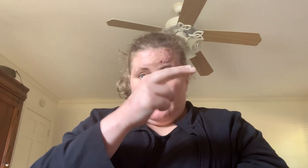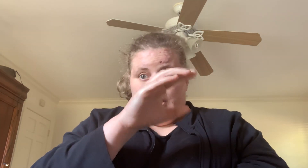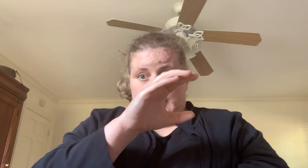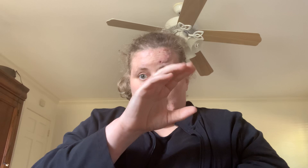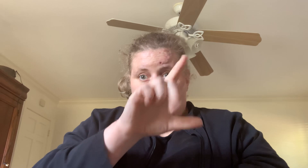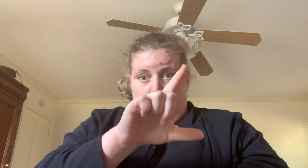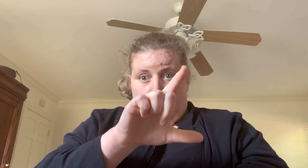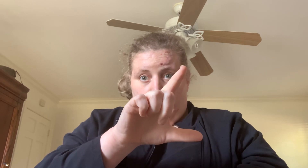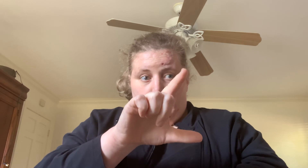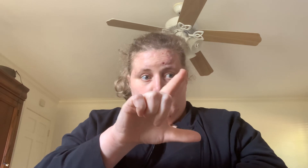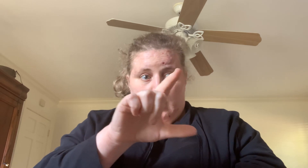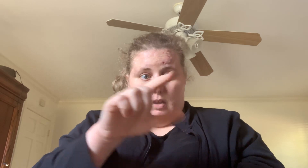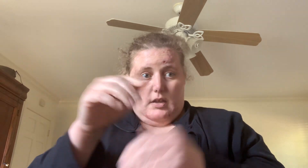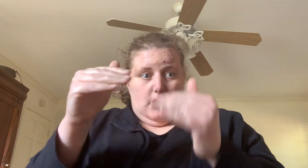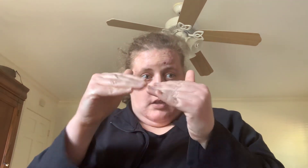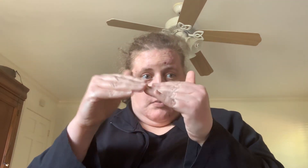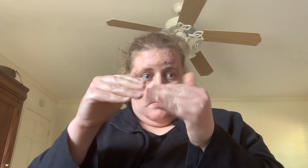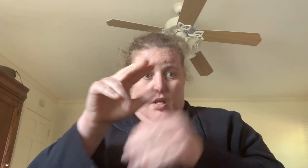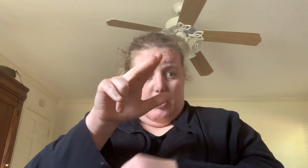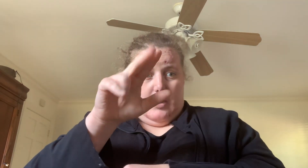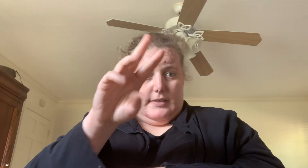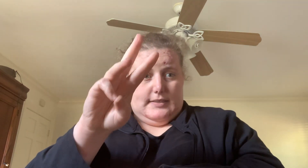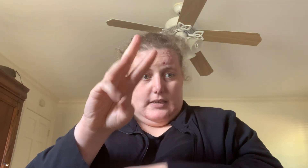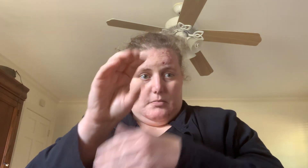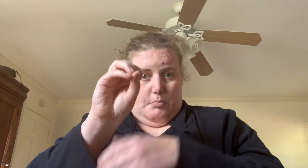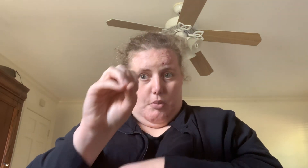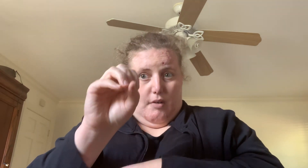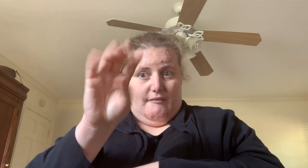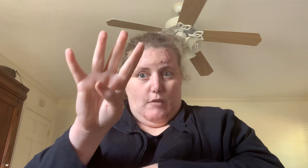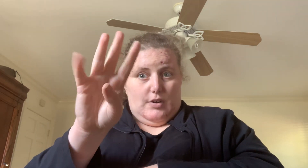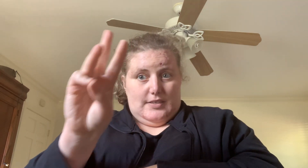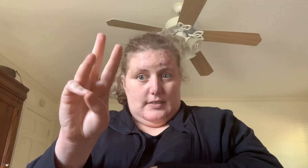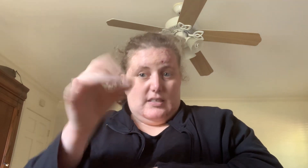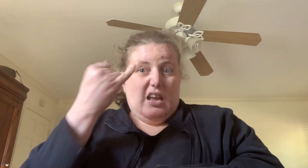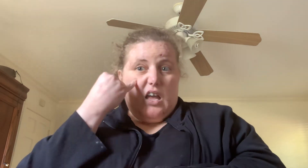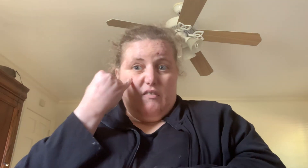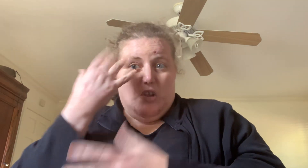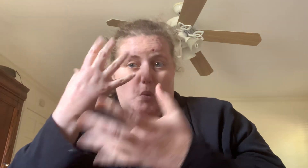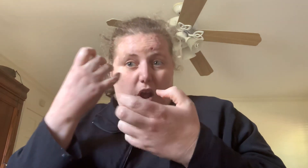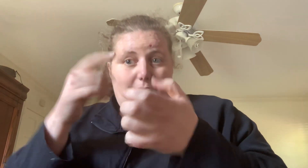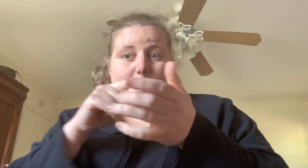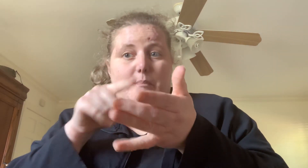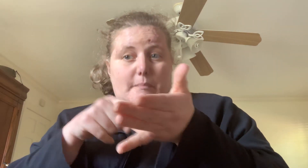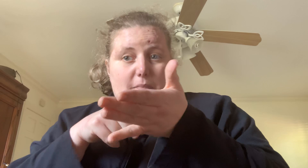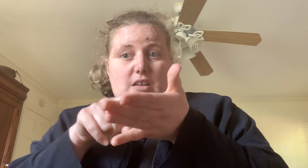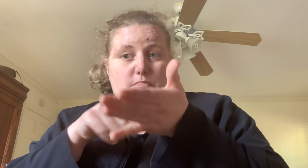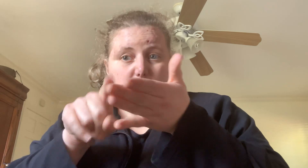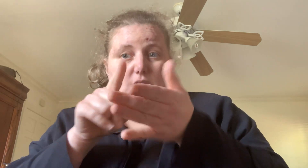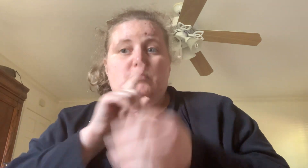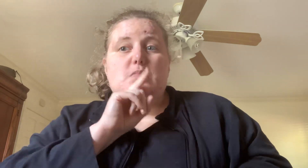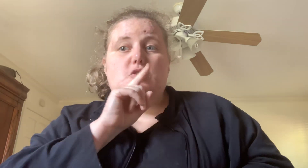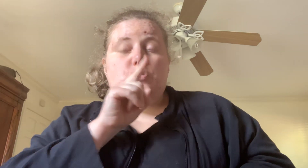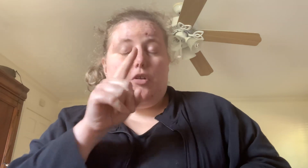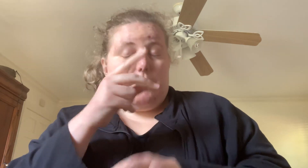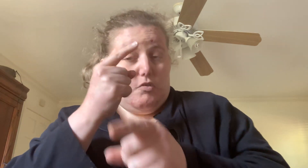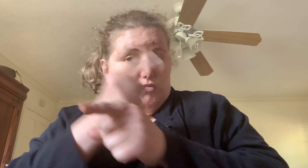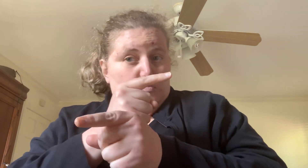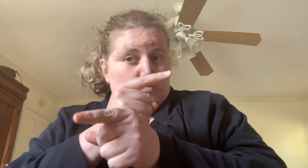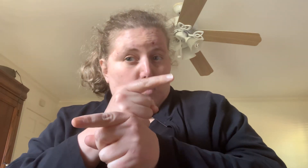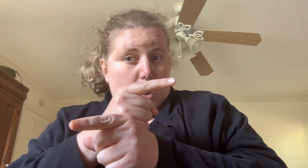36.46. And if you want to make sure of that, you can always check the periodic table. for your atomic masses so